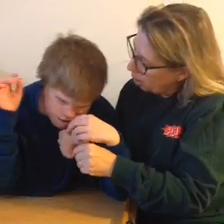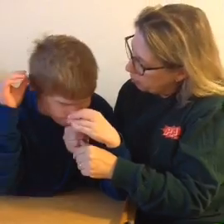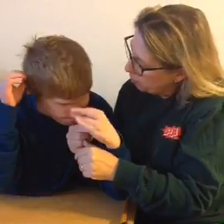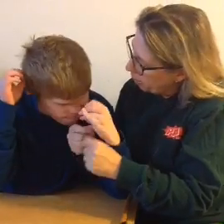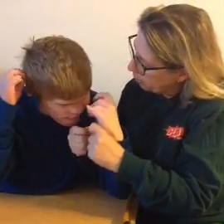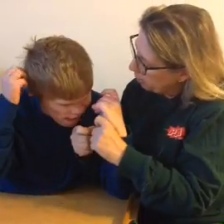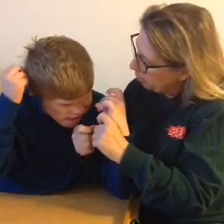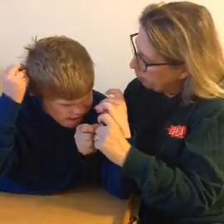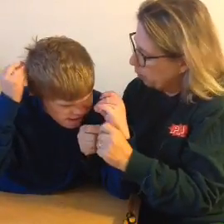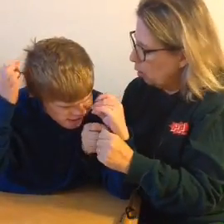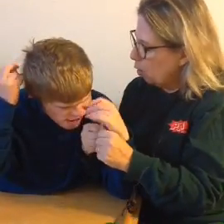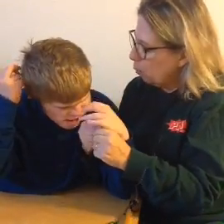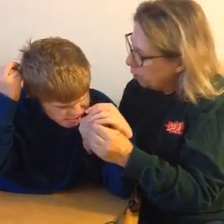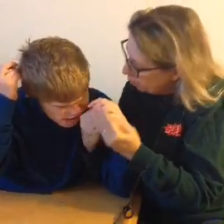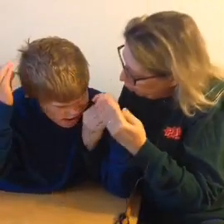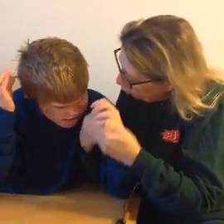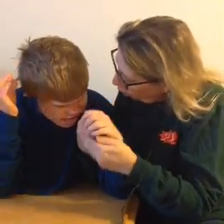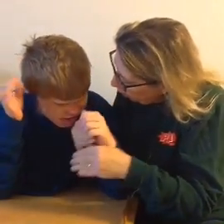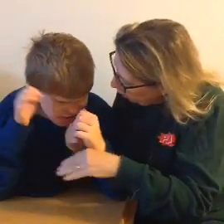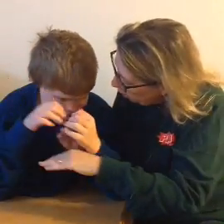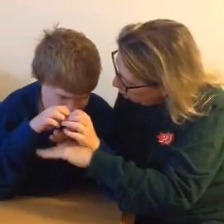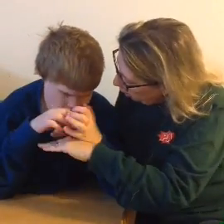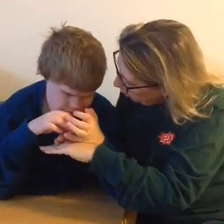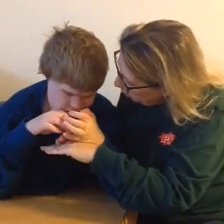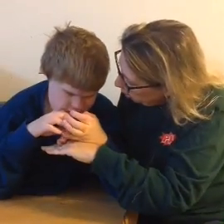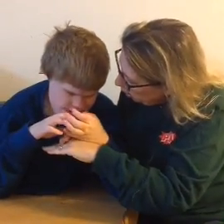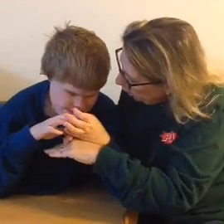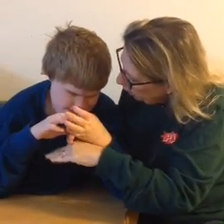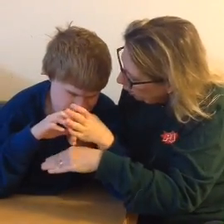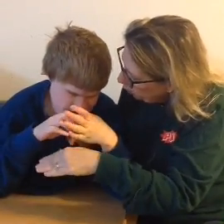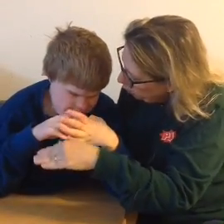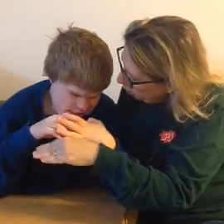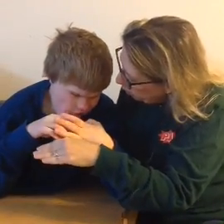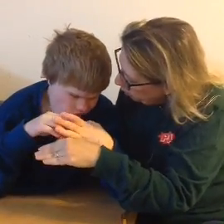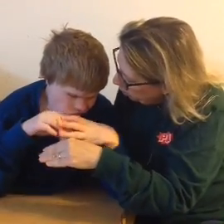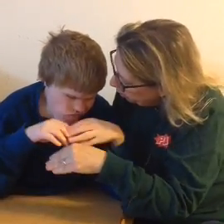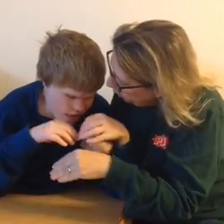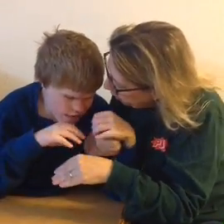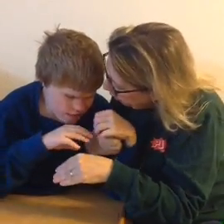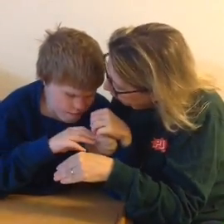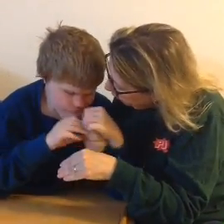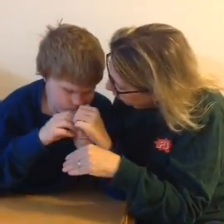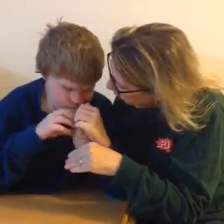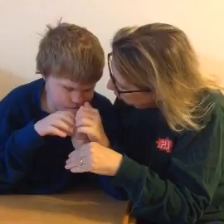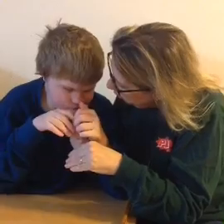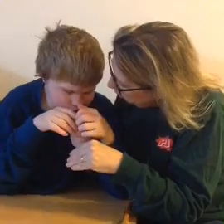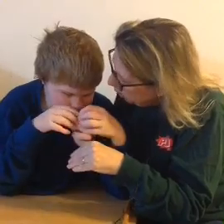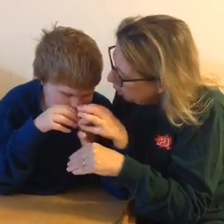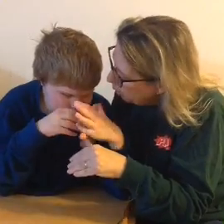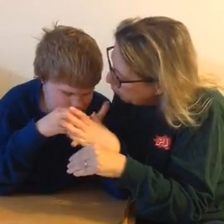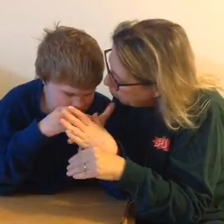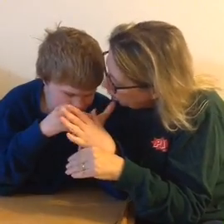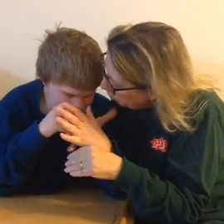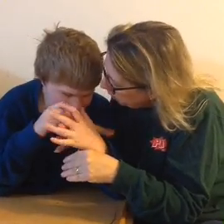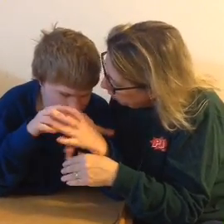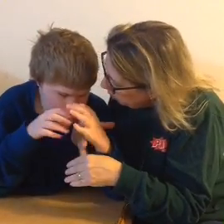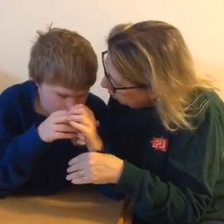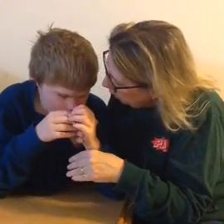Sometimes, Maxie, when it's dark at night and we're under the covers, Mama likes